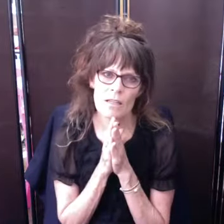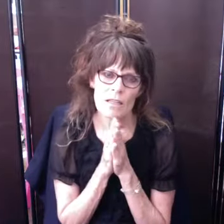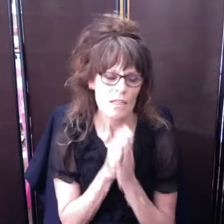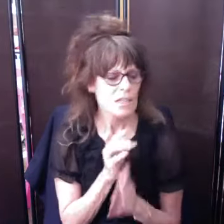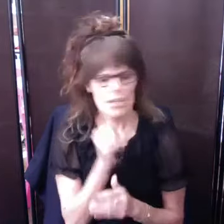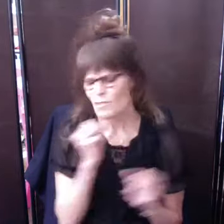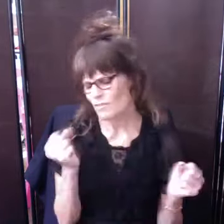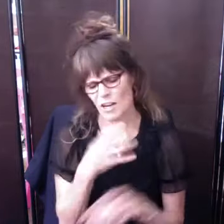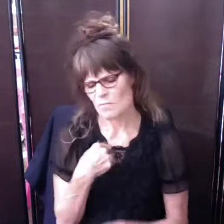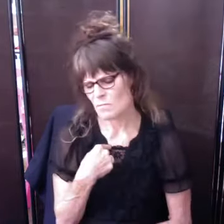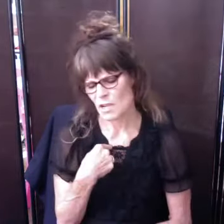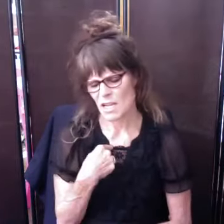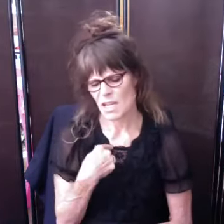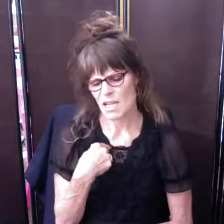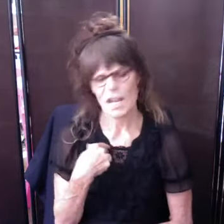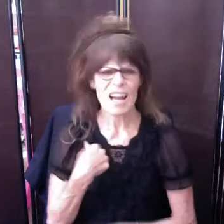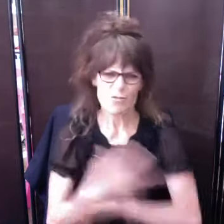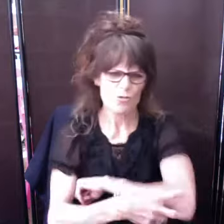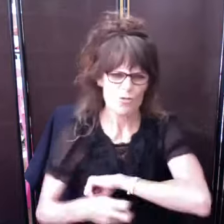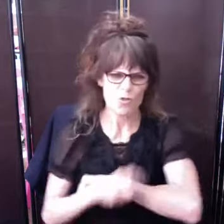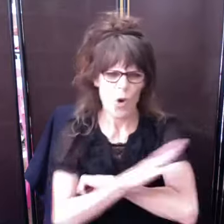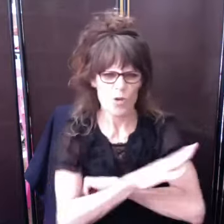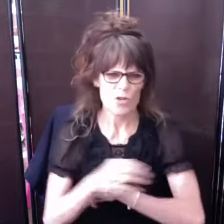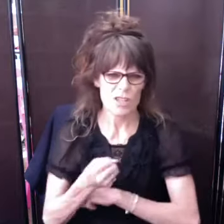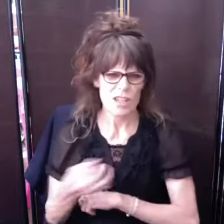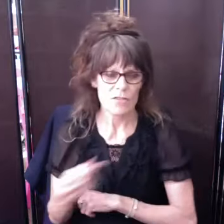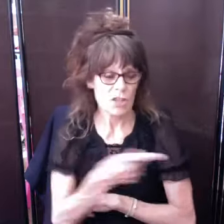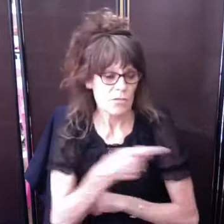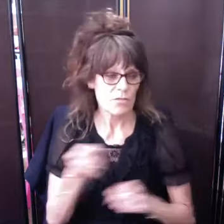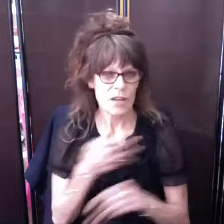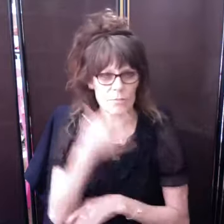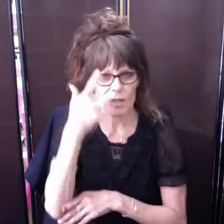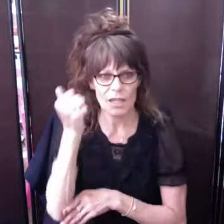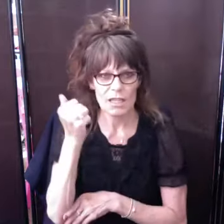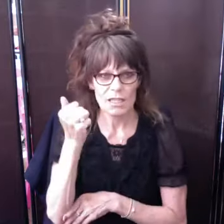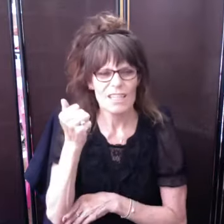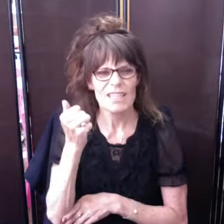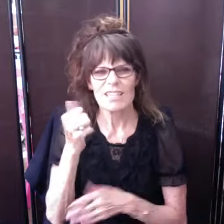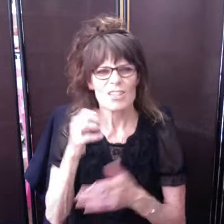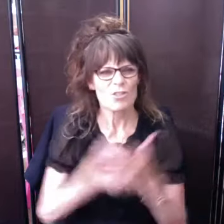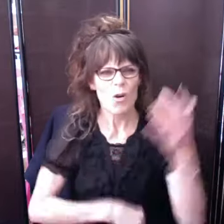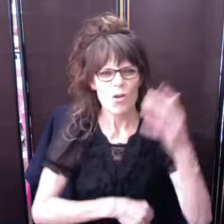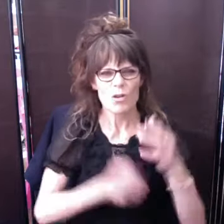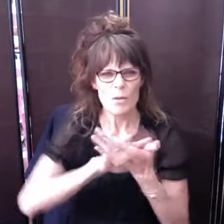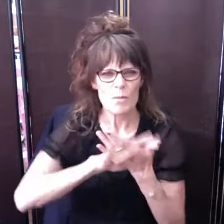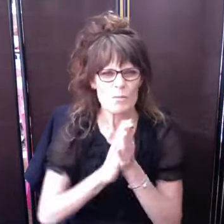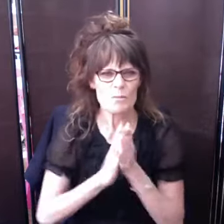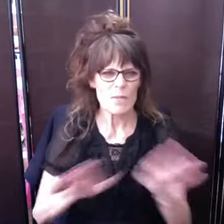because I stole her stuff. She was afraid of me because I kept stealing her peace of mind. She was tired of it. I'm the guy that